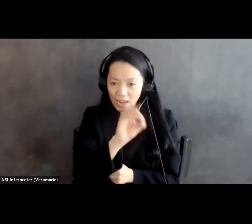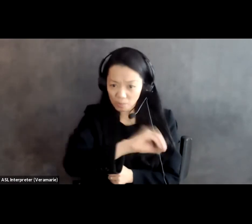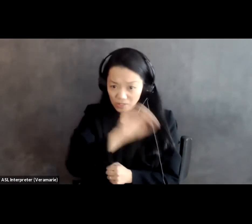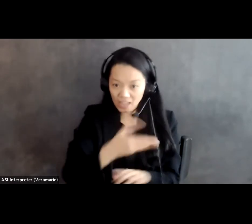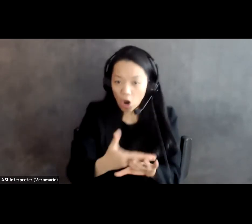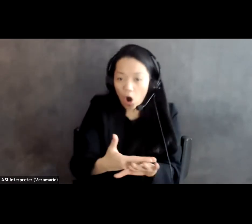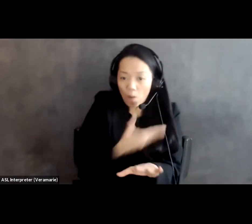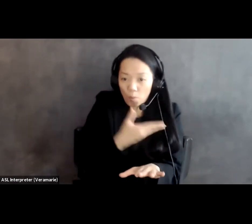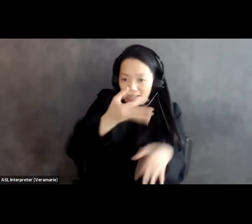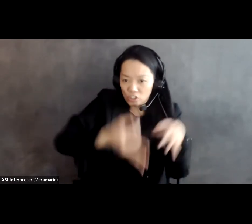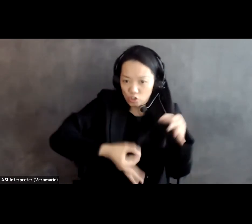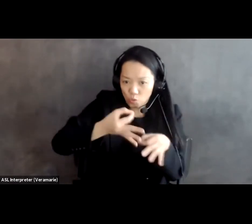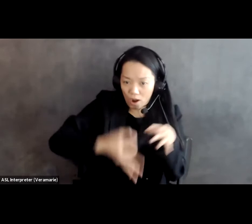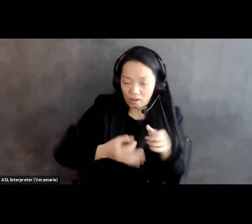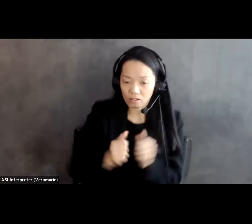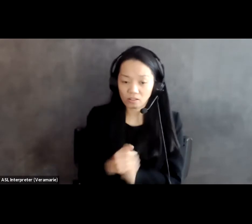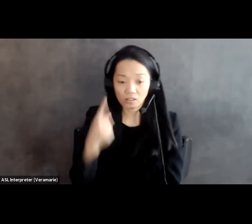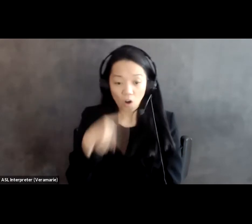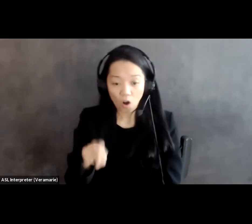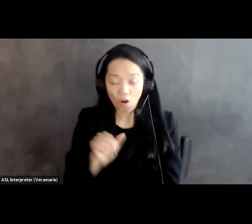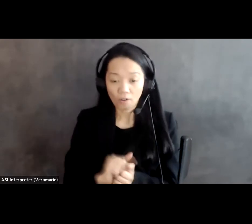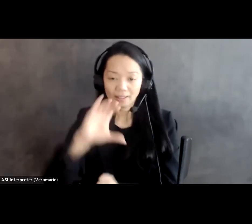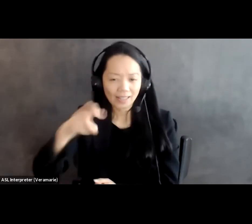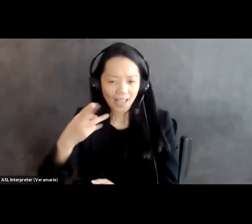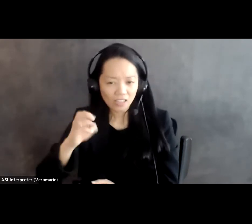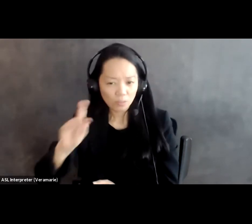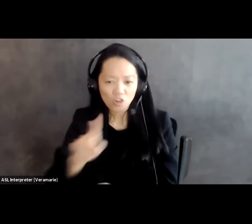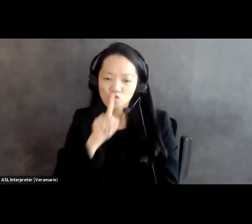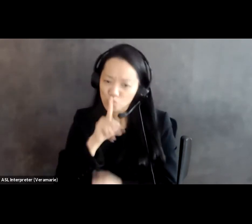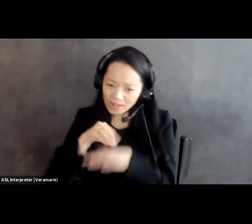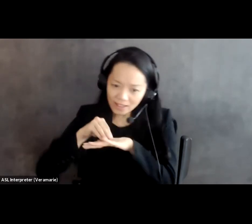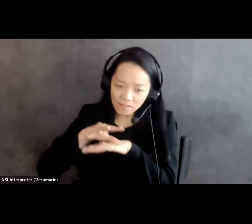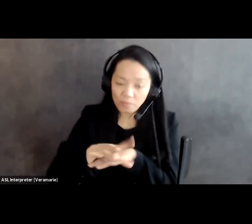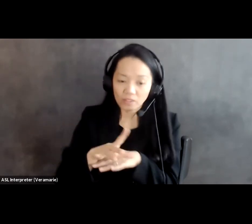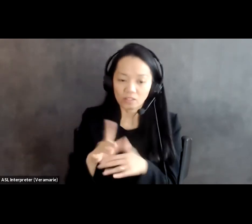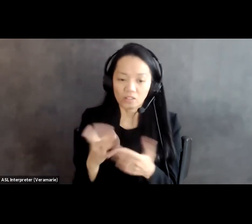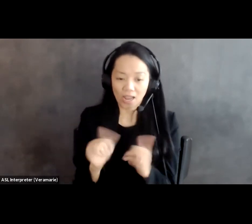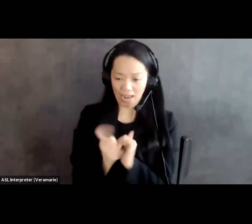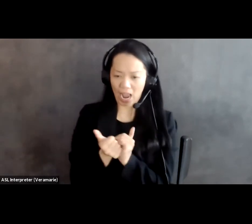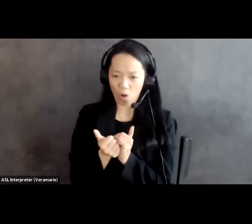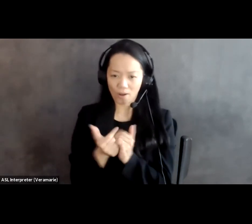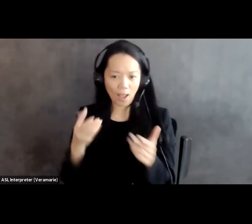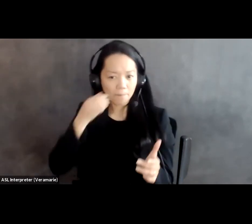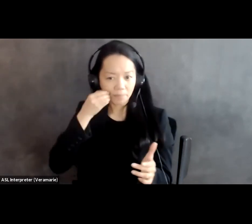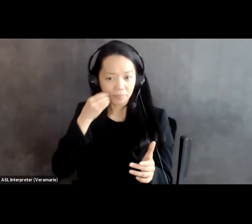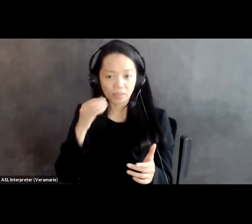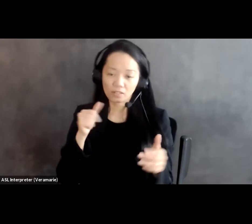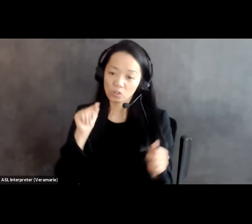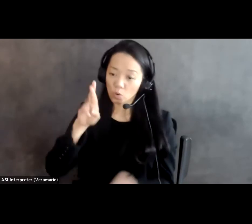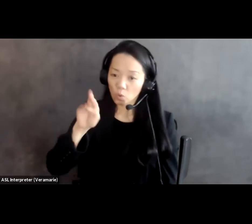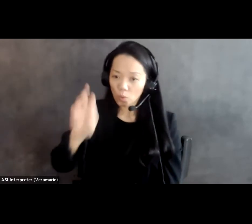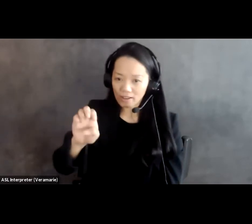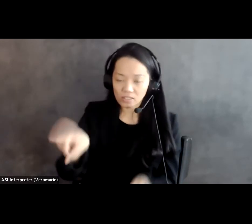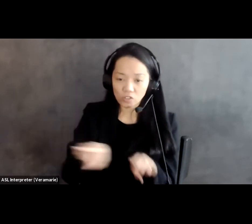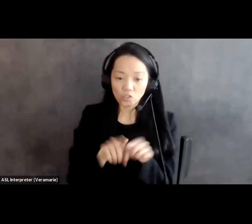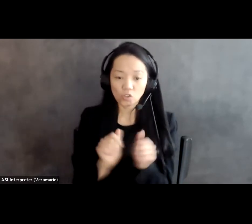that our use of cash bond has had a real effect when it comes to race. There was a study in California